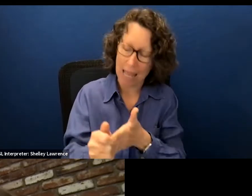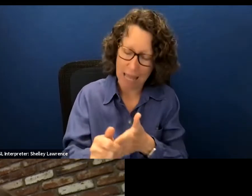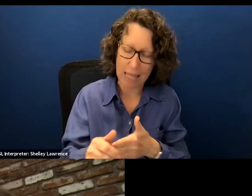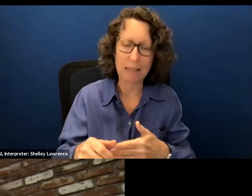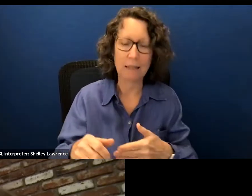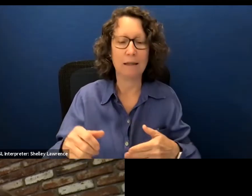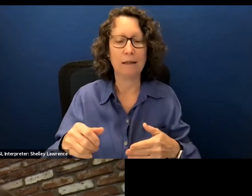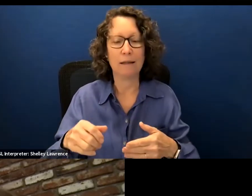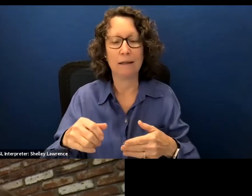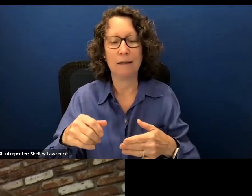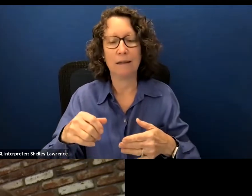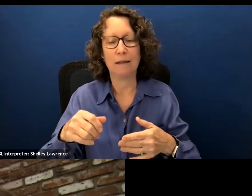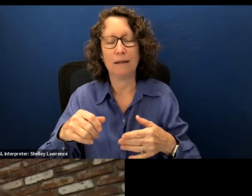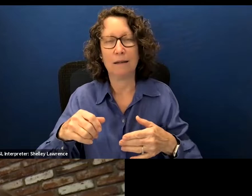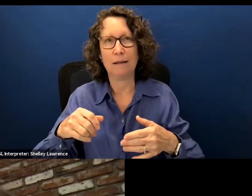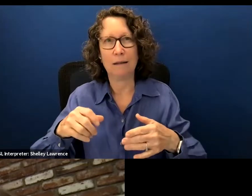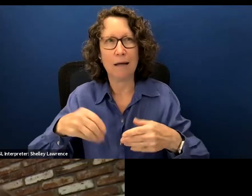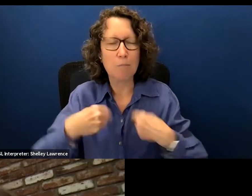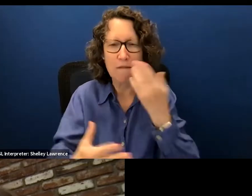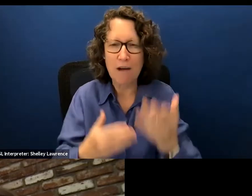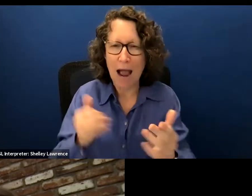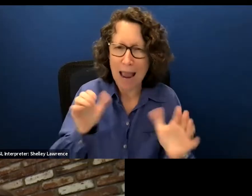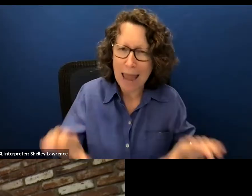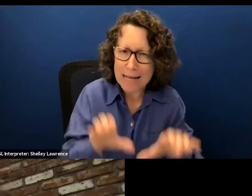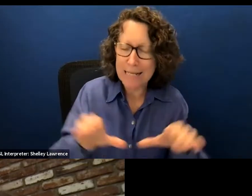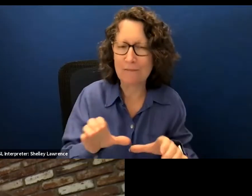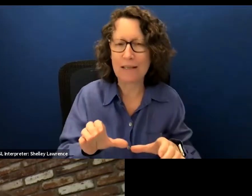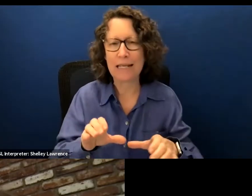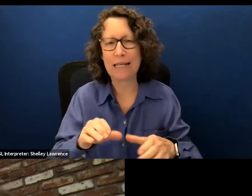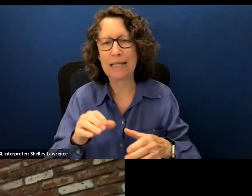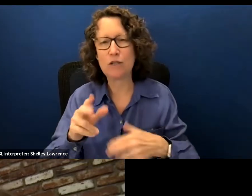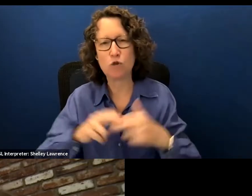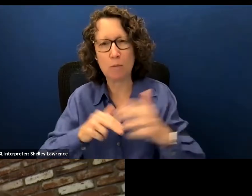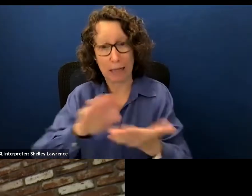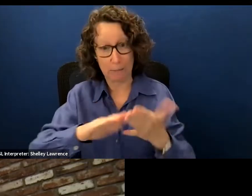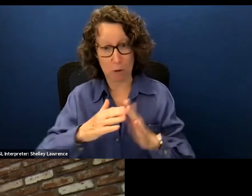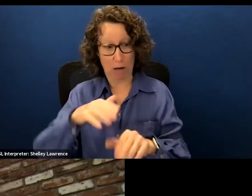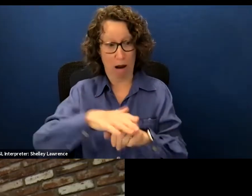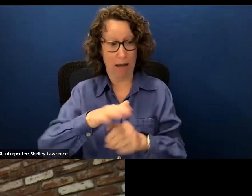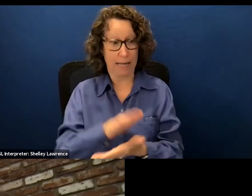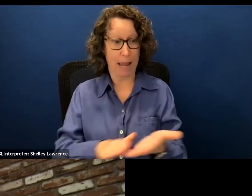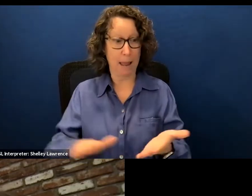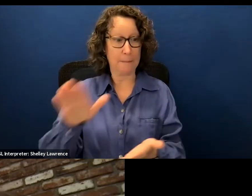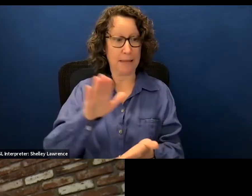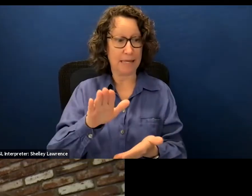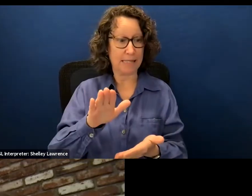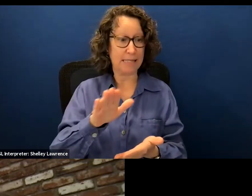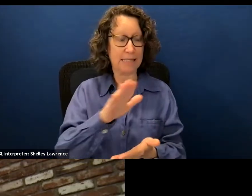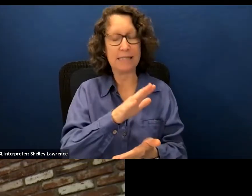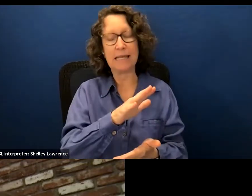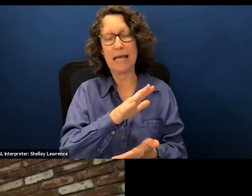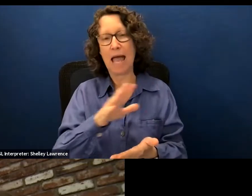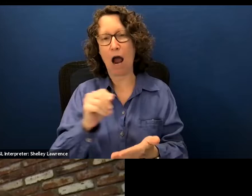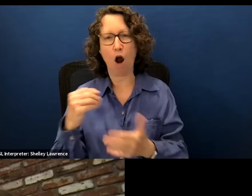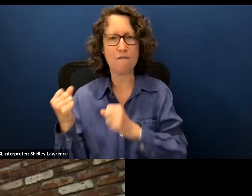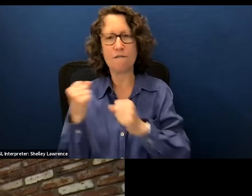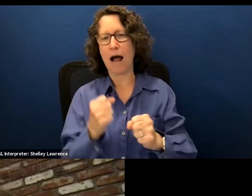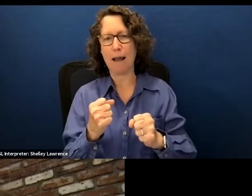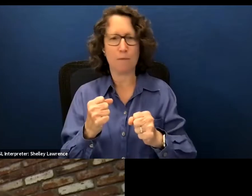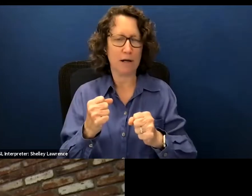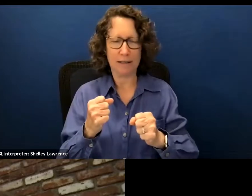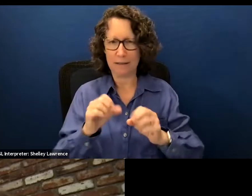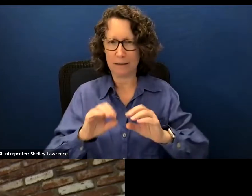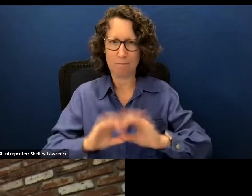dress-up days and activities to build community on campus. Our vibrant instrumental and